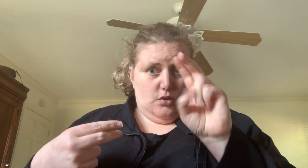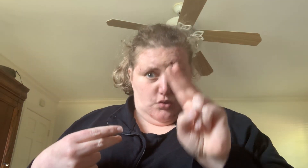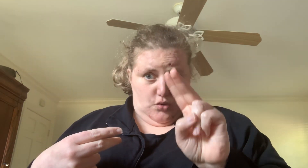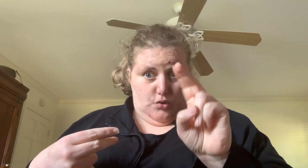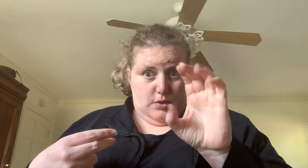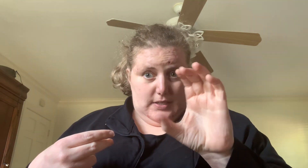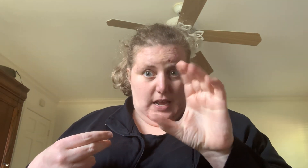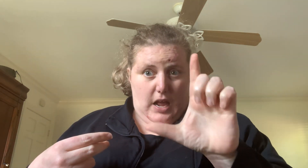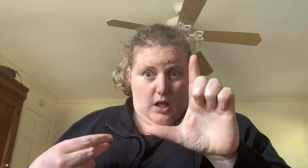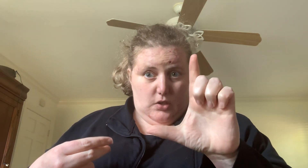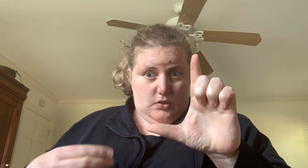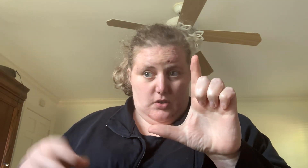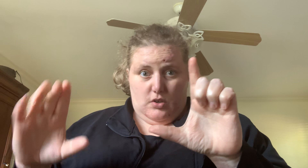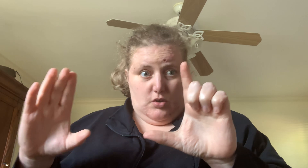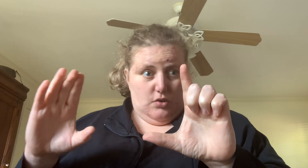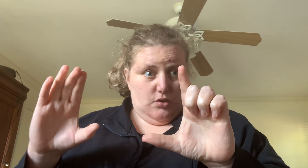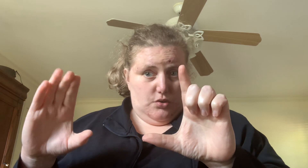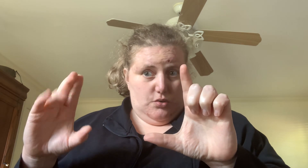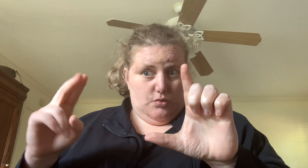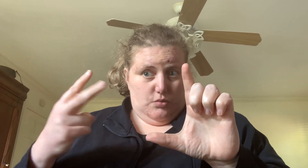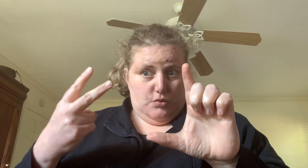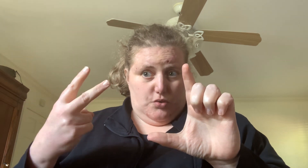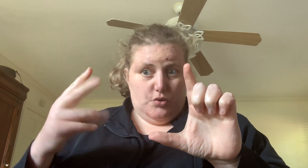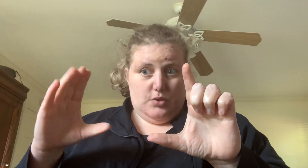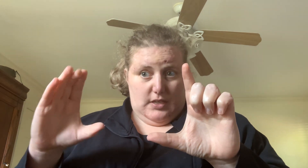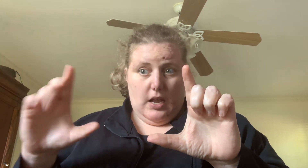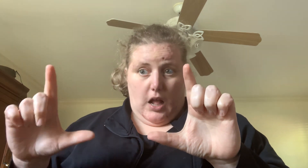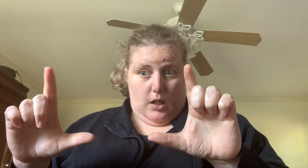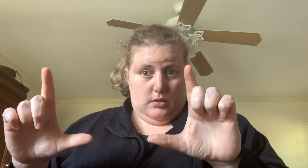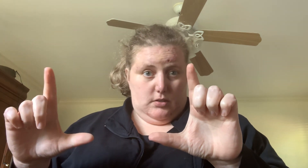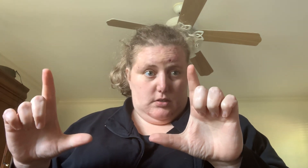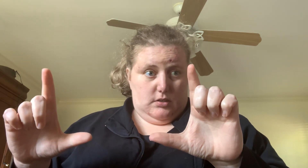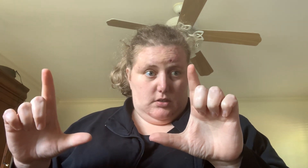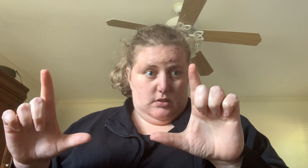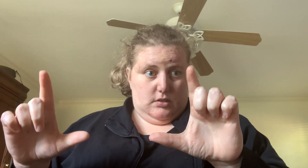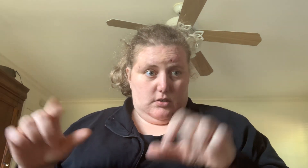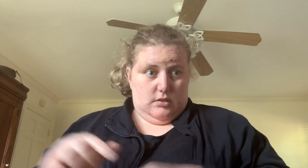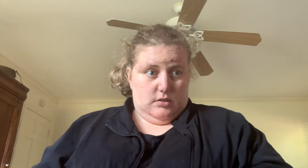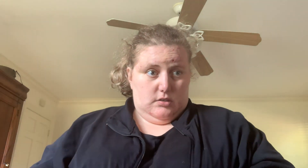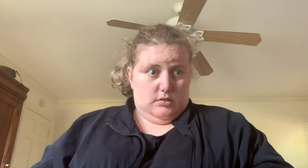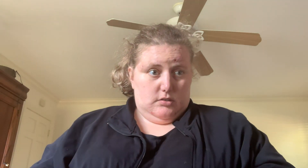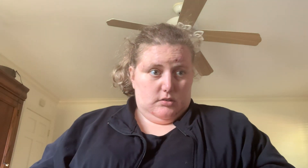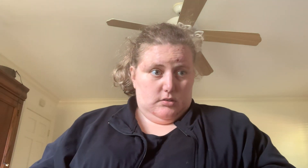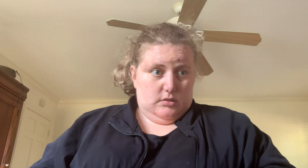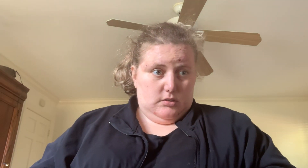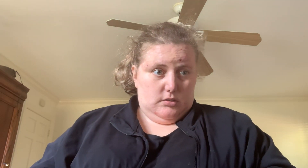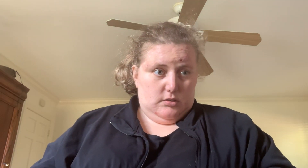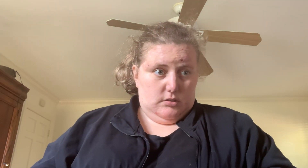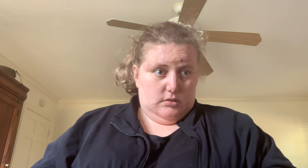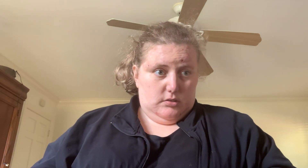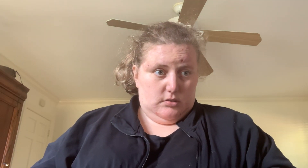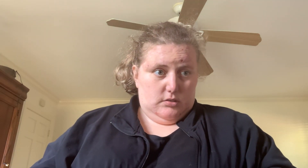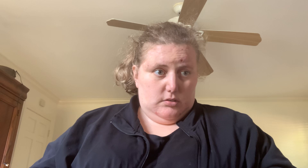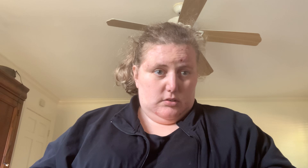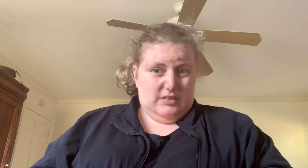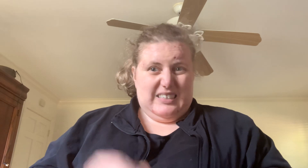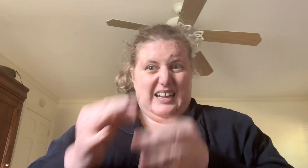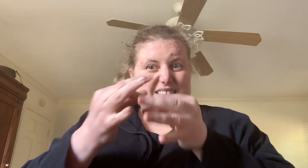CLs and two hydrogens on the right, but only one of each on the left, and they're written together, kind of simple to know that we just put a 2